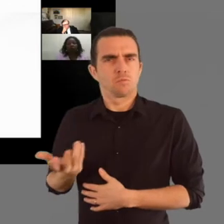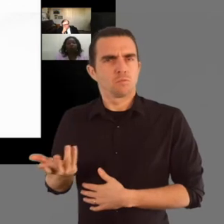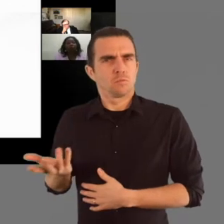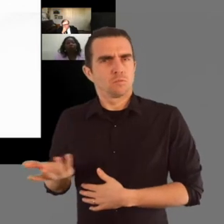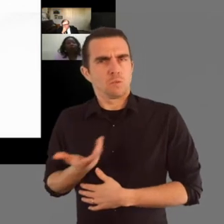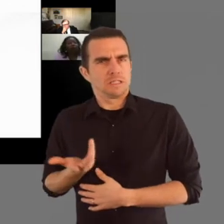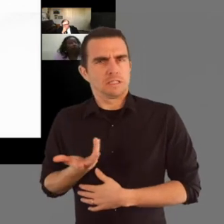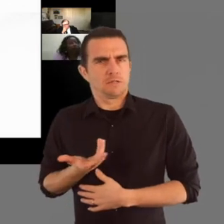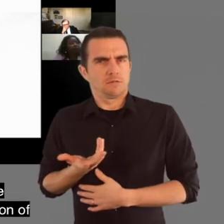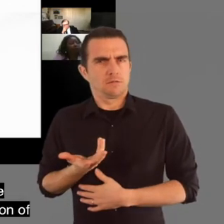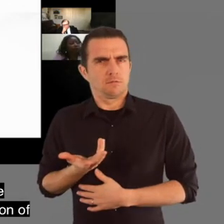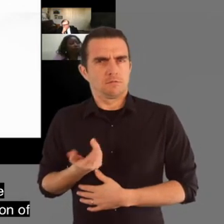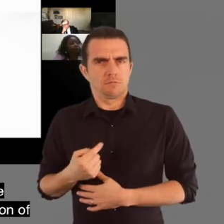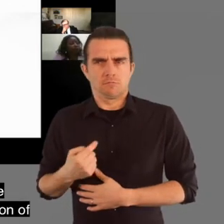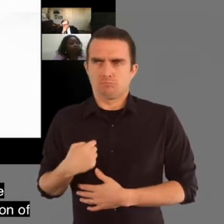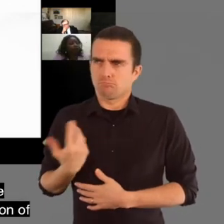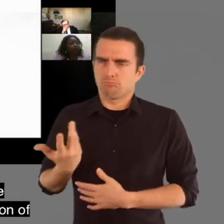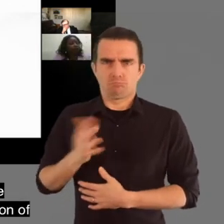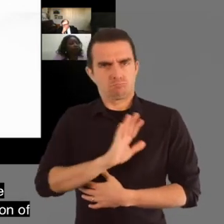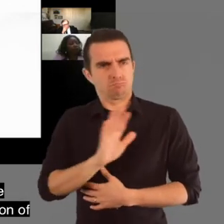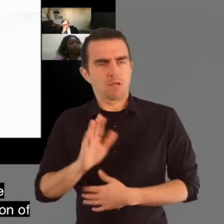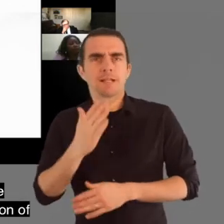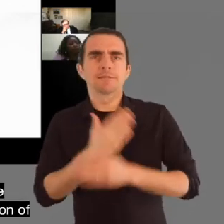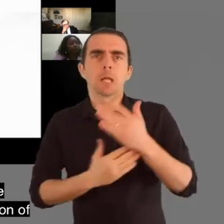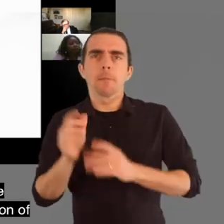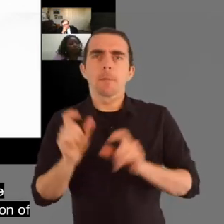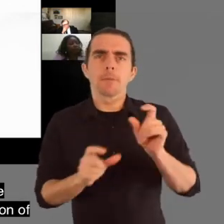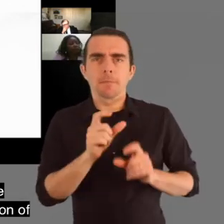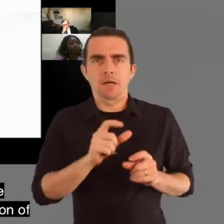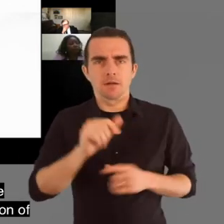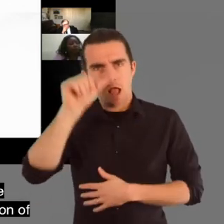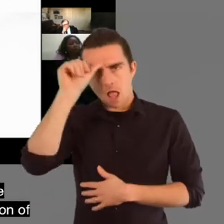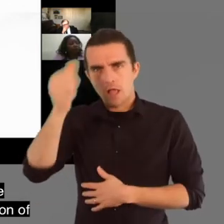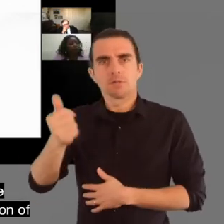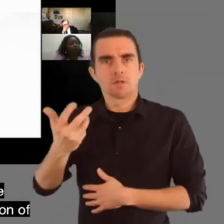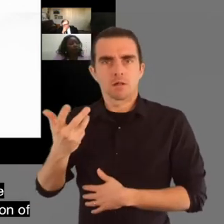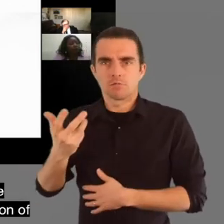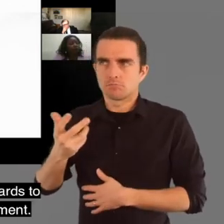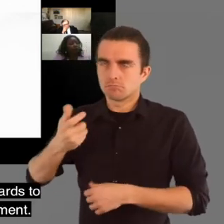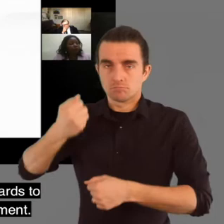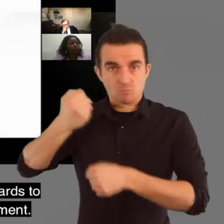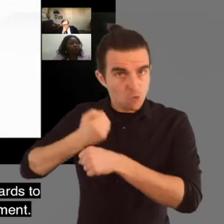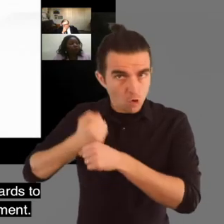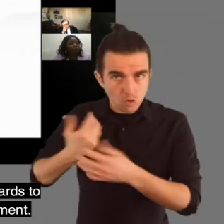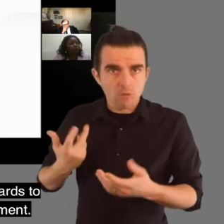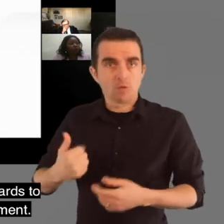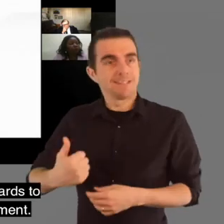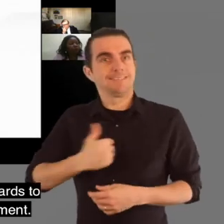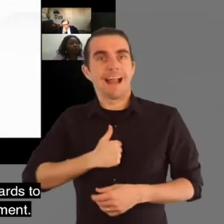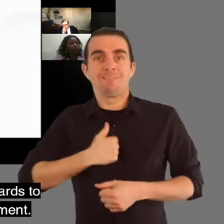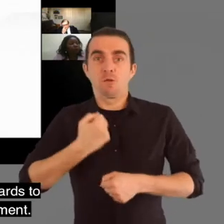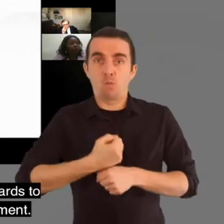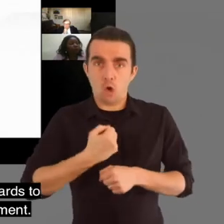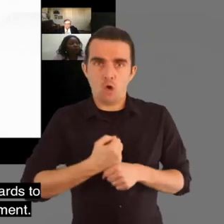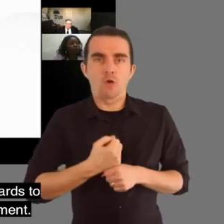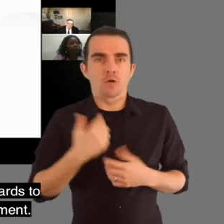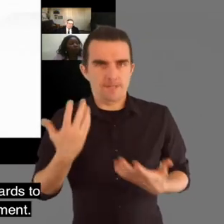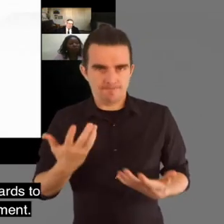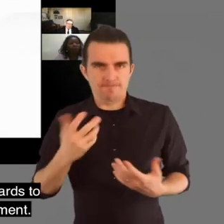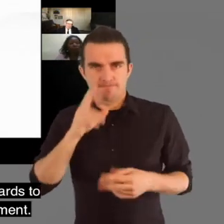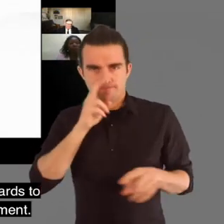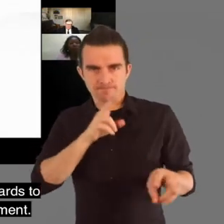disability. Now that brings me to the question on what is the position of disabled people in India as regard to employment